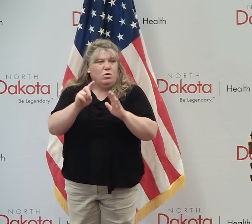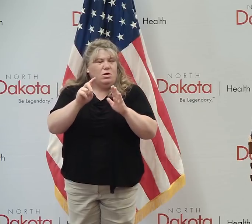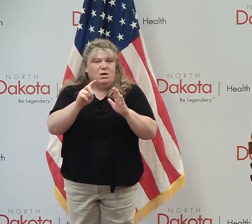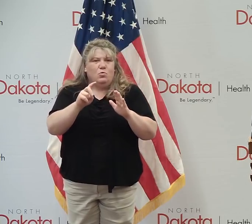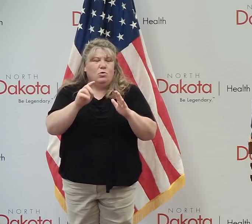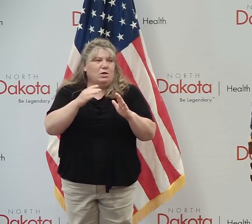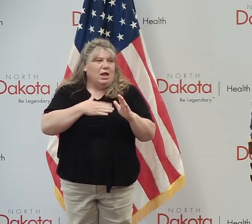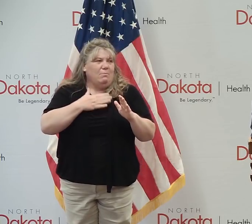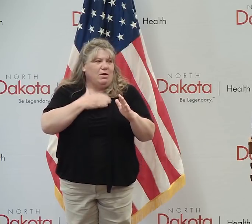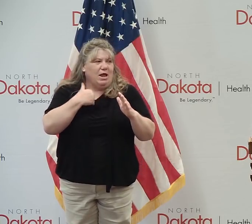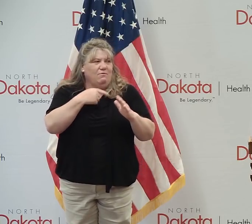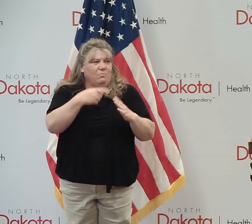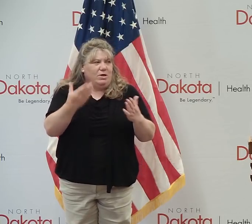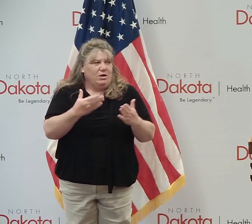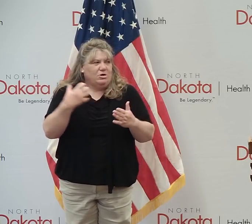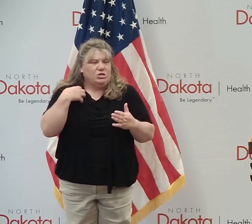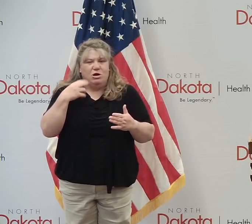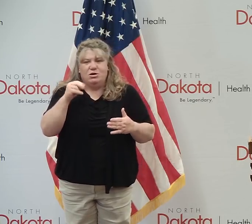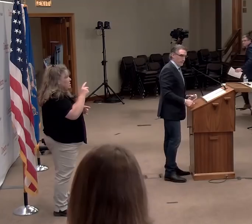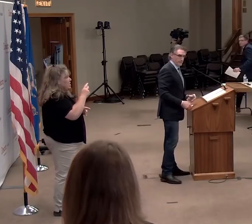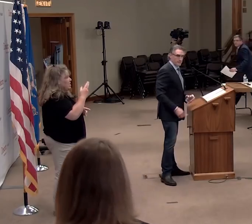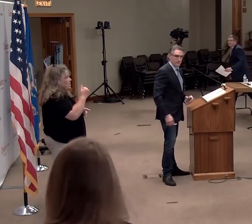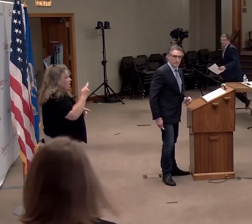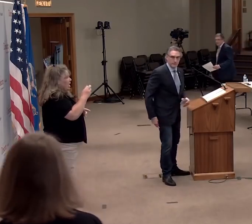person, Chairman Nick Hacker. Welcome, Nick.